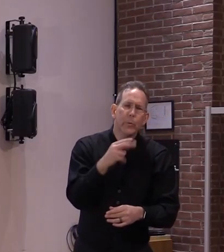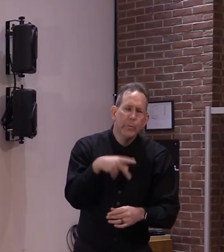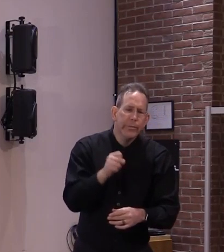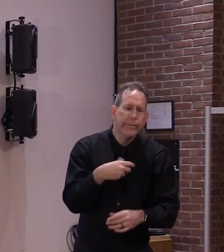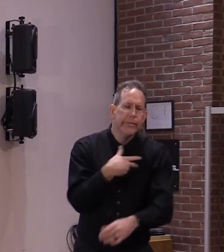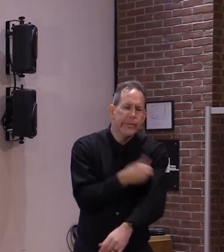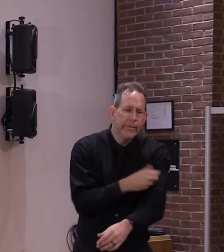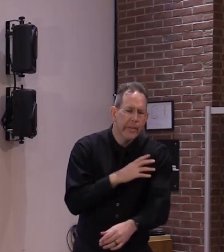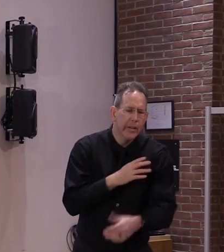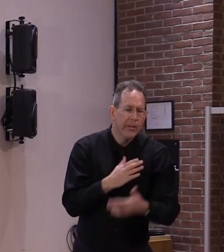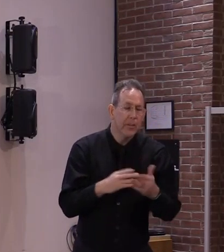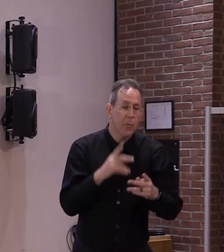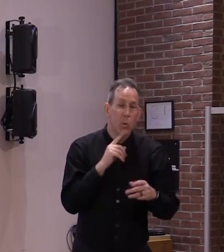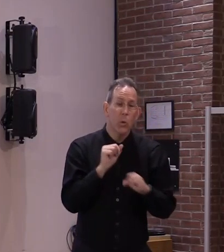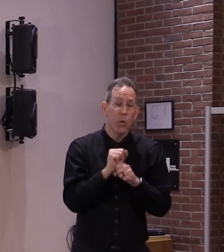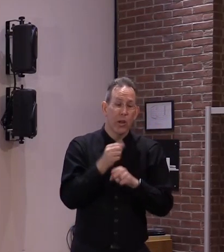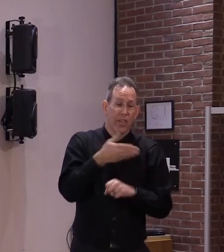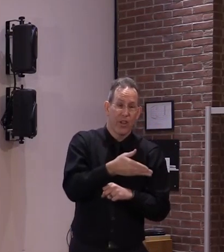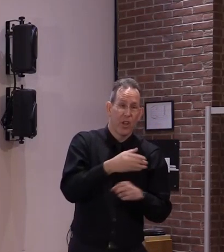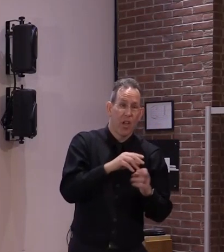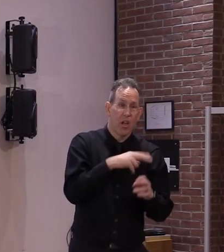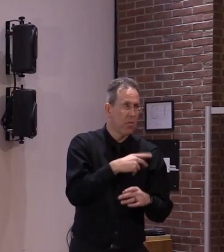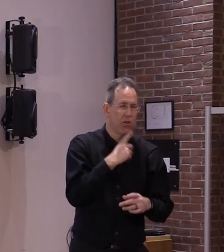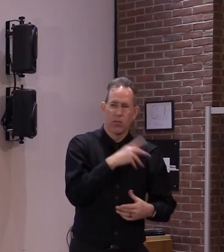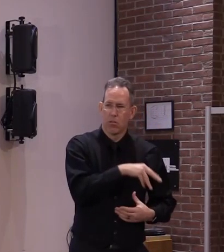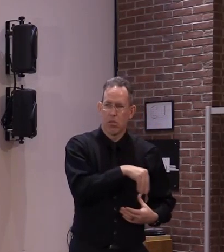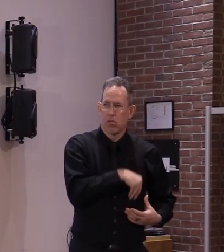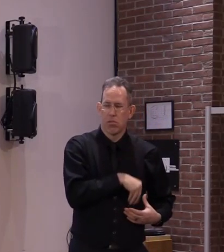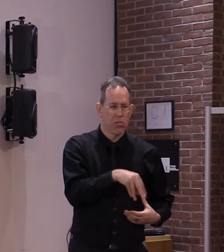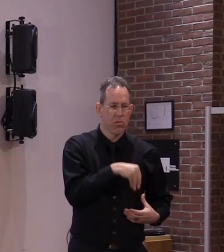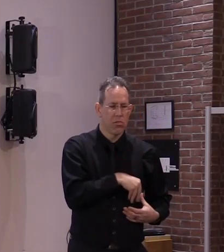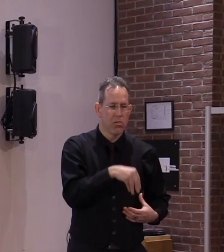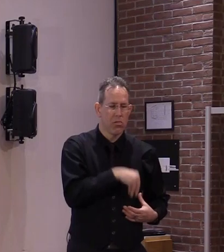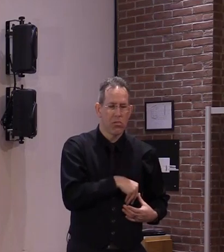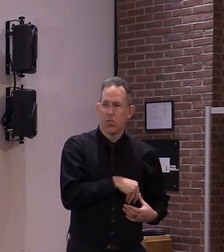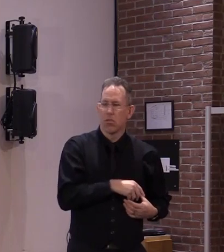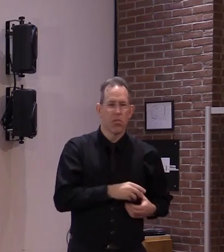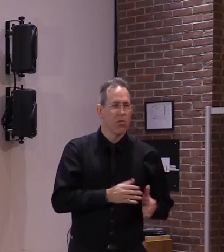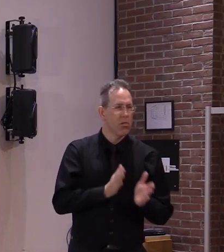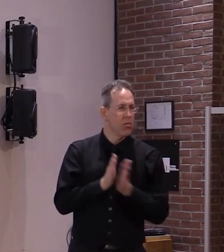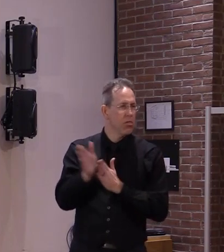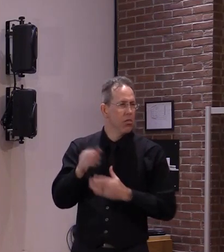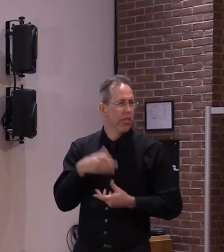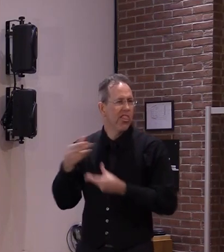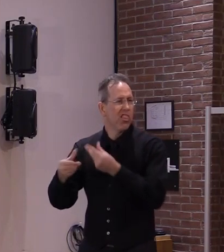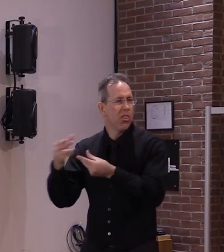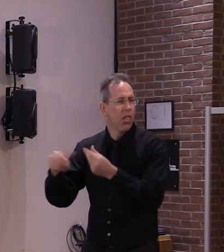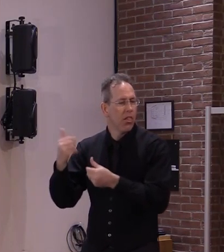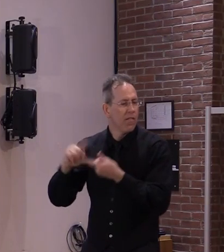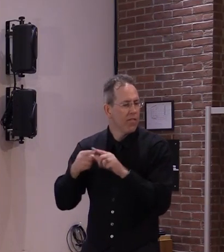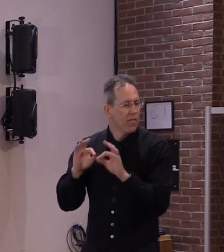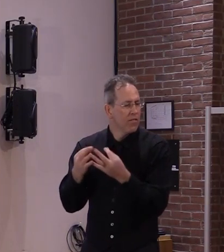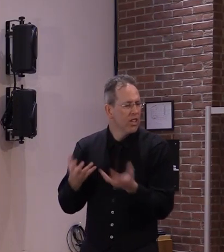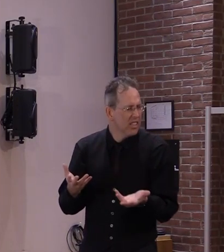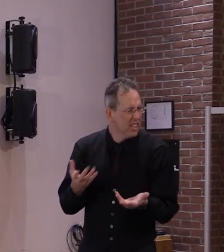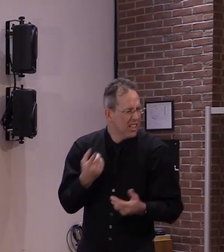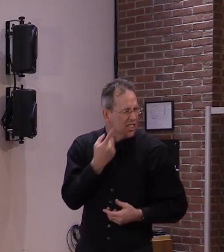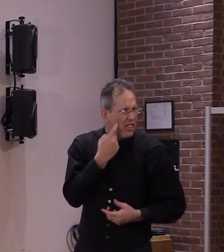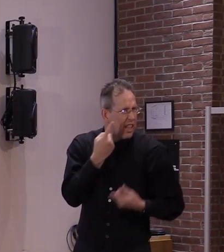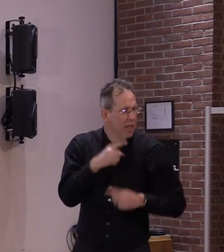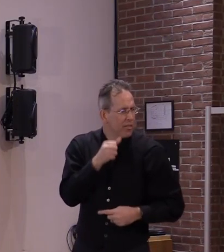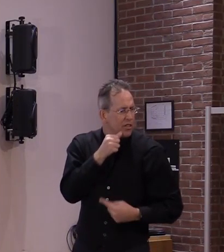hospital should be following this thing, and they're not, in this latest case that was reported to me yesterday, I mean, it just seems